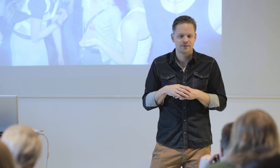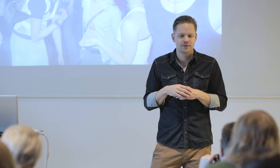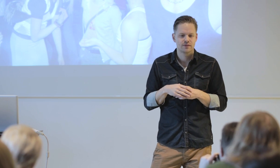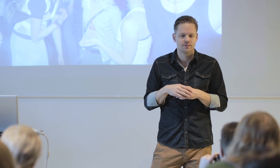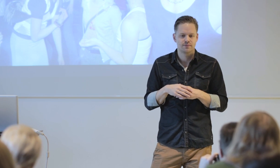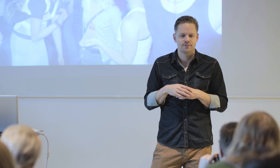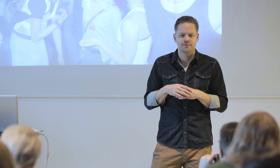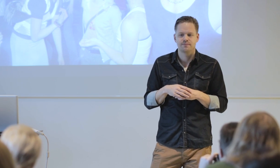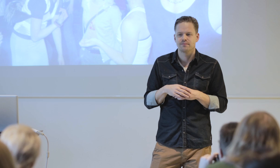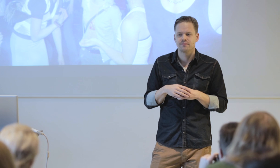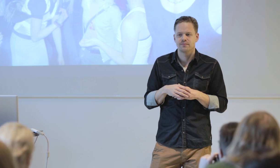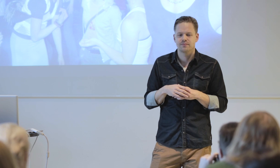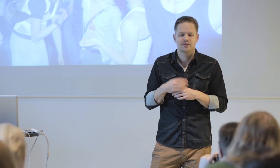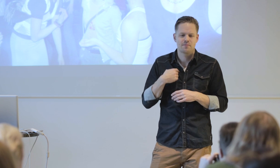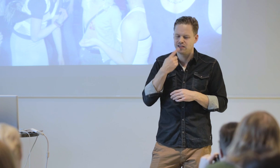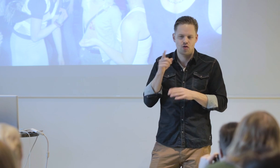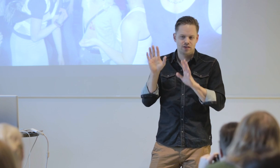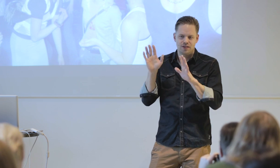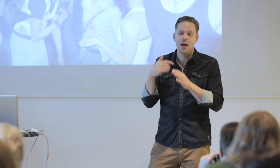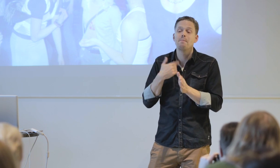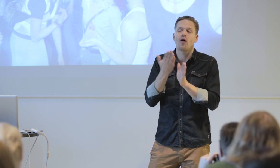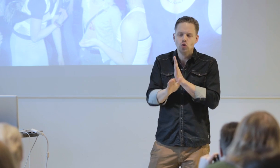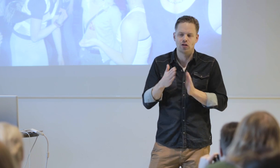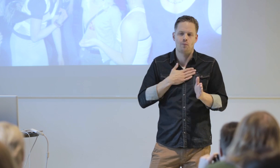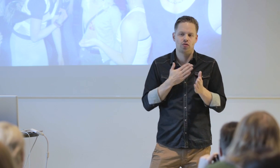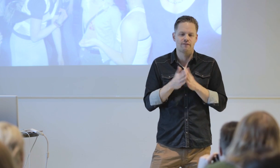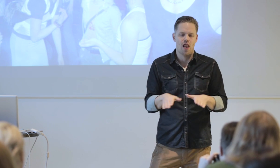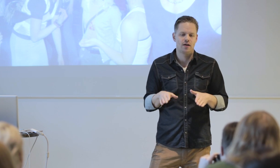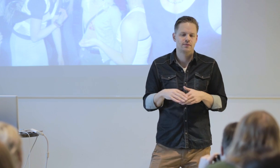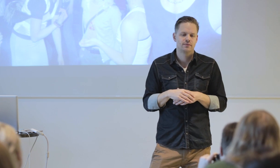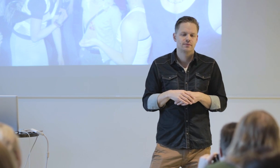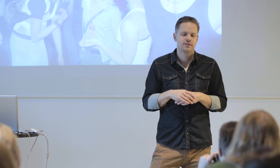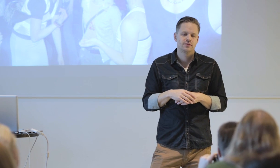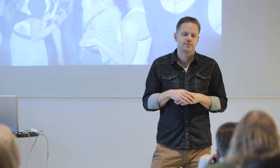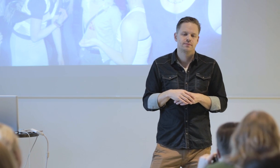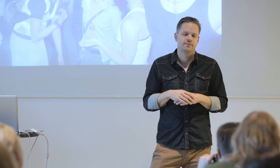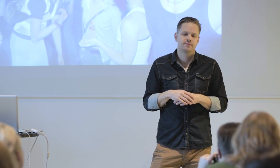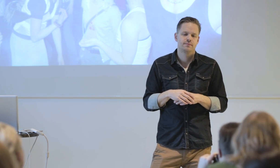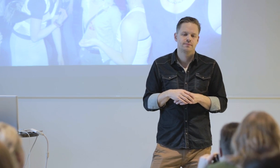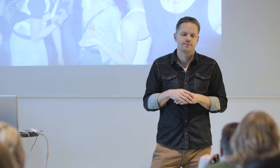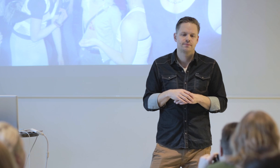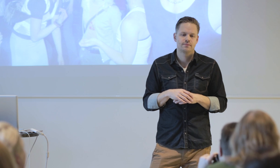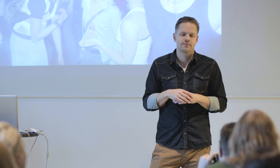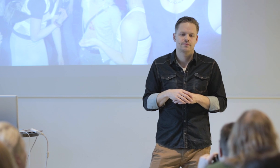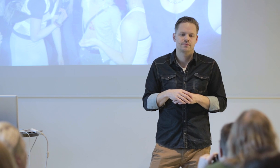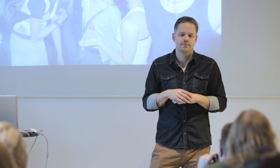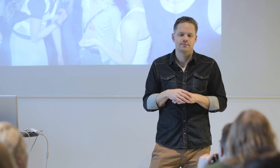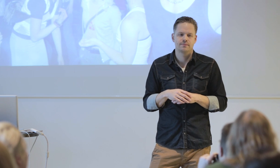And they said, let's wait and beat them when they come out. But I said that, no, never mind about that. I'm going to figure this out in another